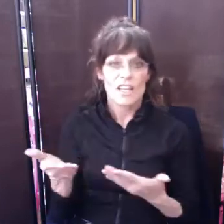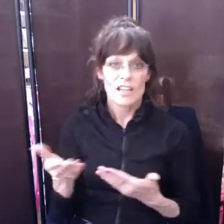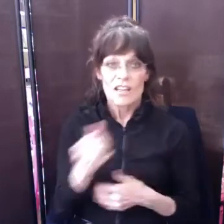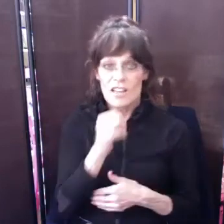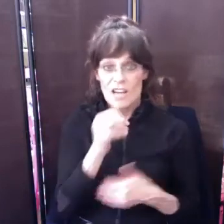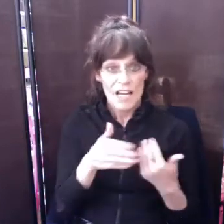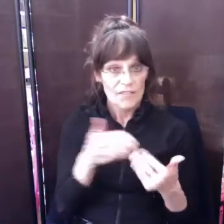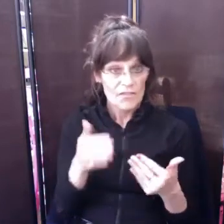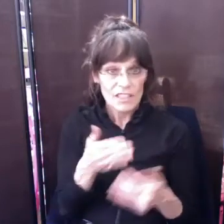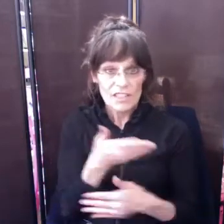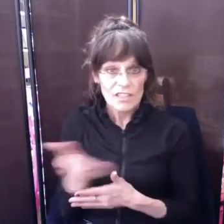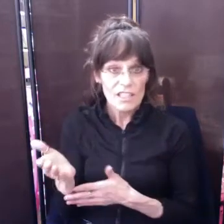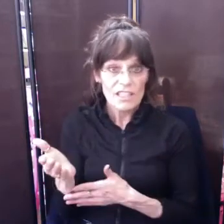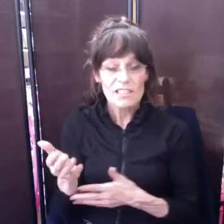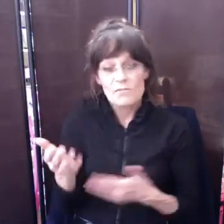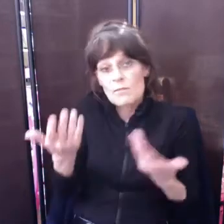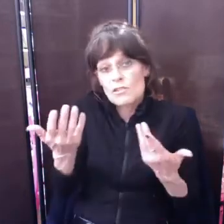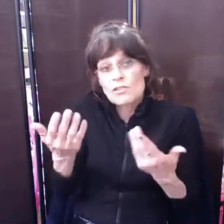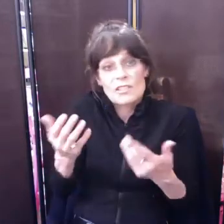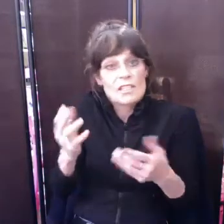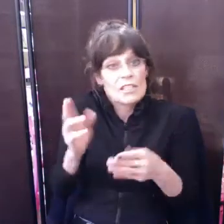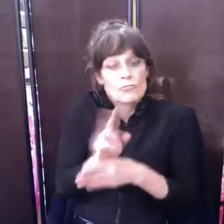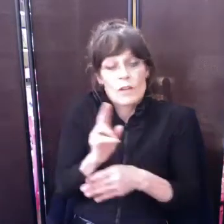on a pair of pants and leaving the house. But